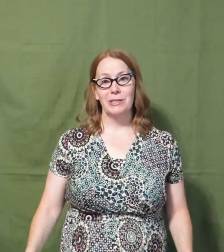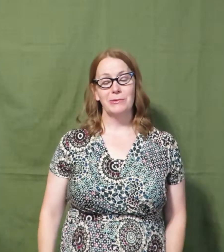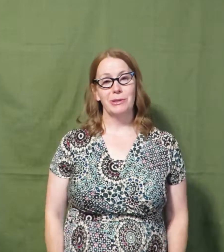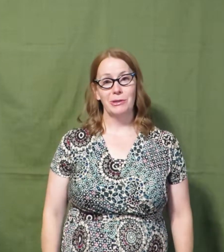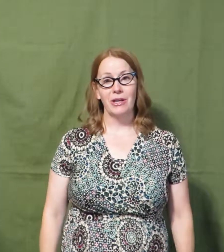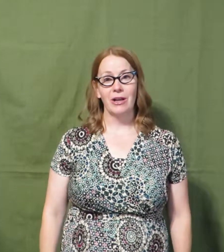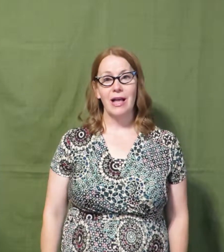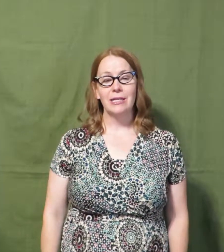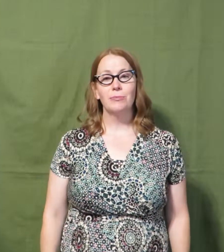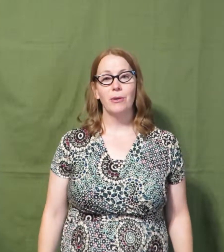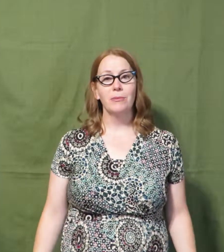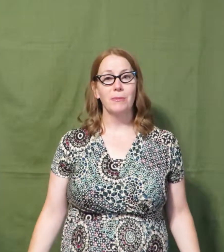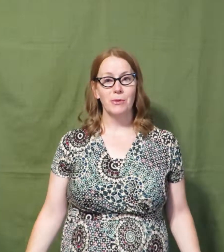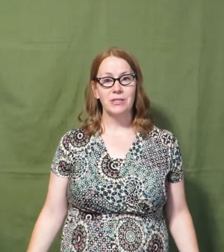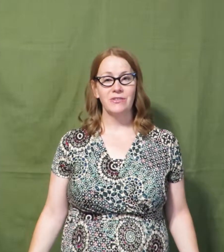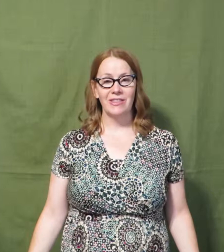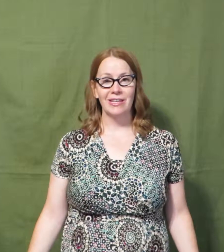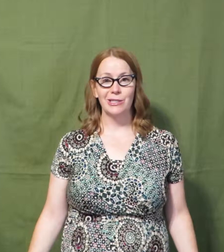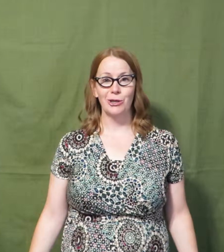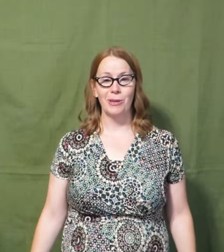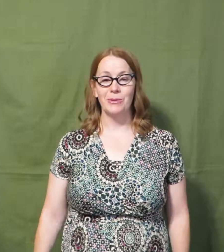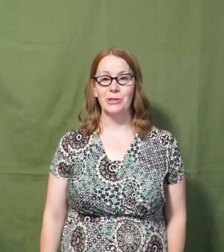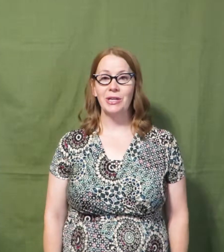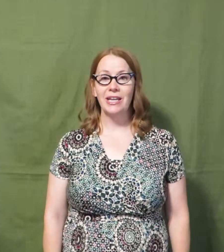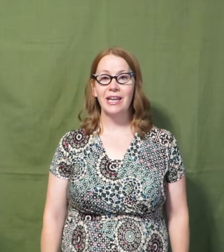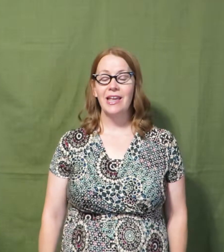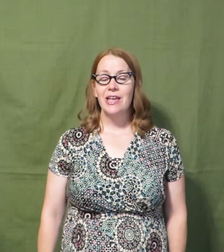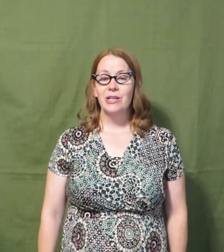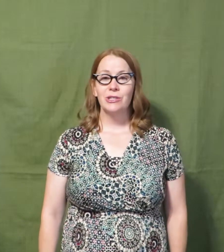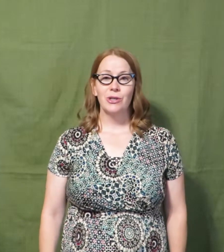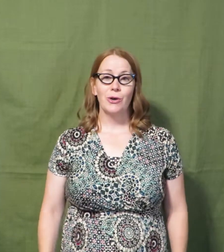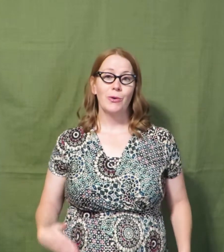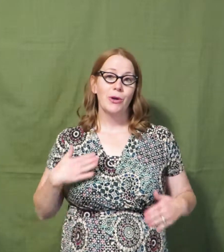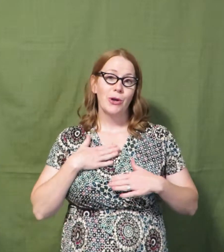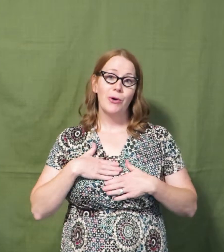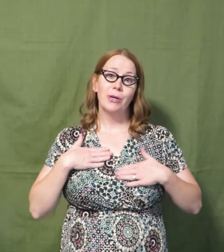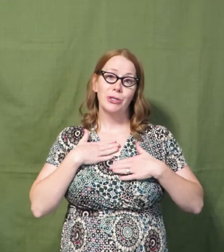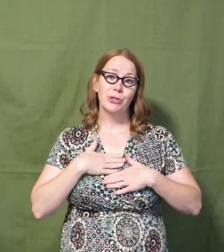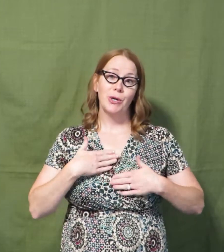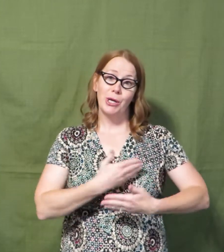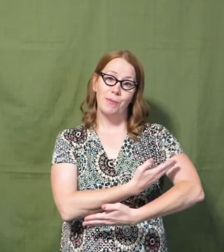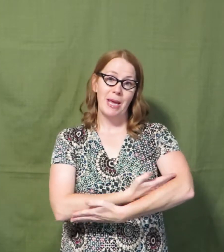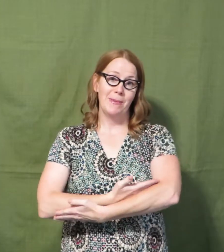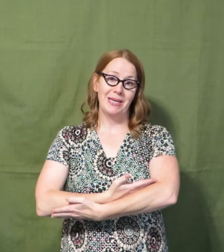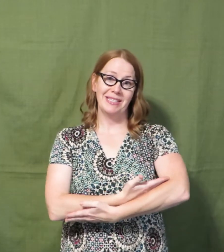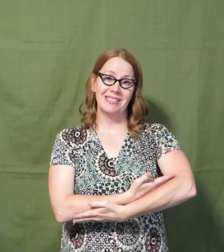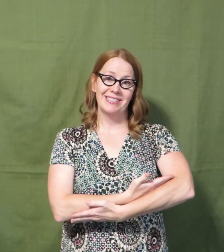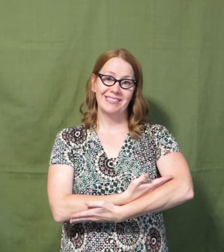that we learned in our class, probably most of the things that your babies are eating. So go and enjoy your babies.